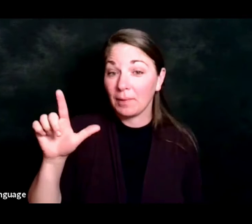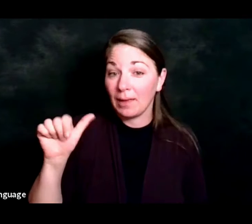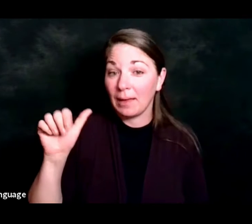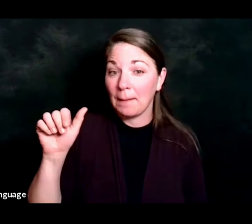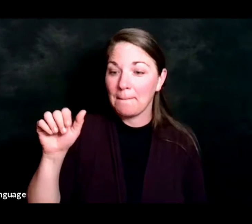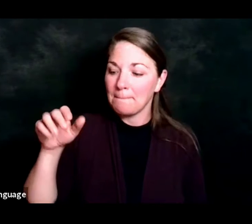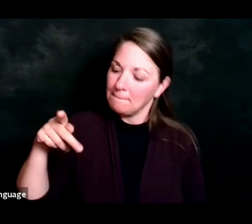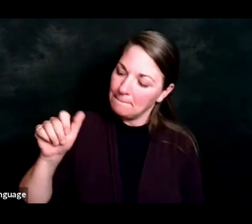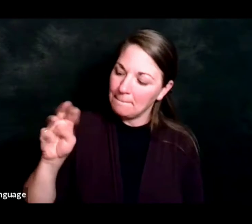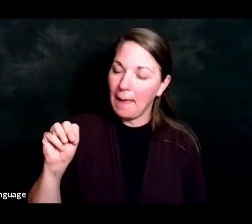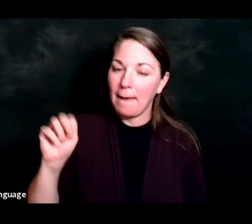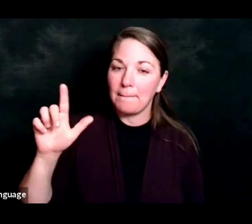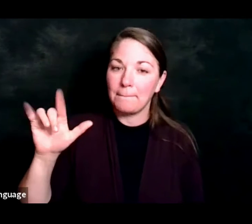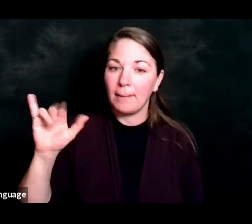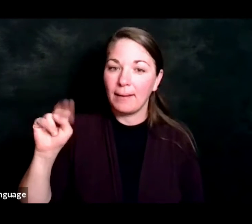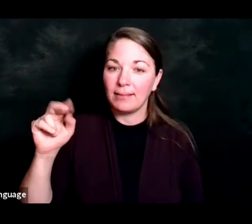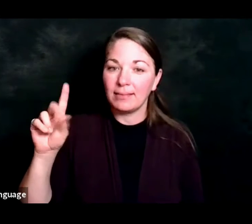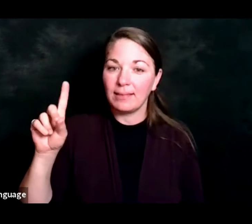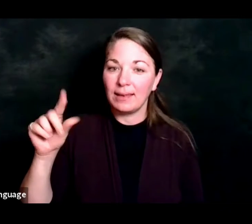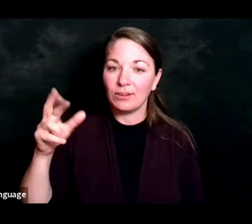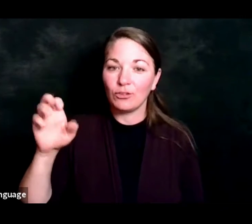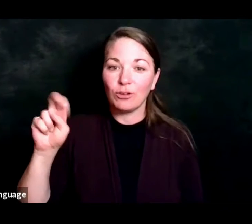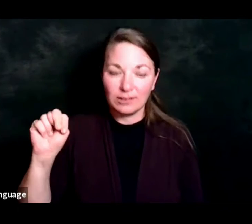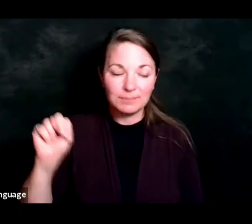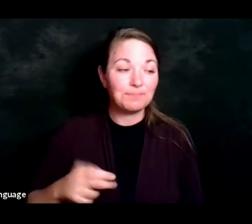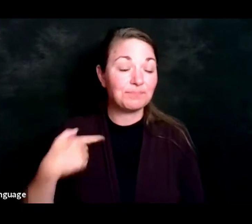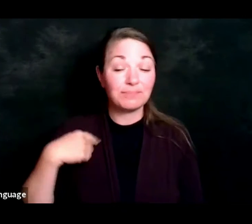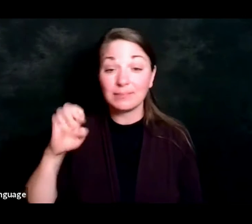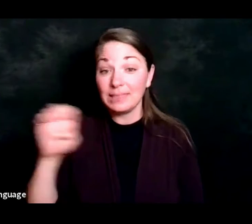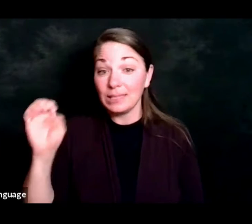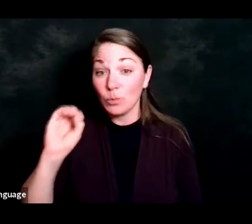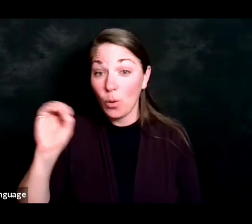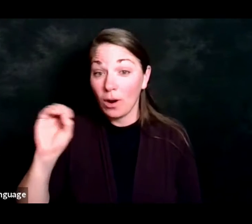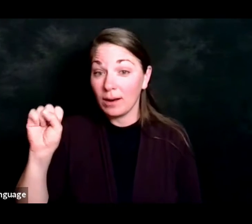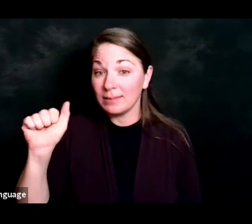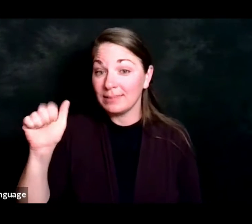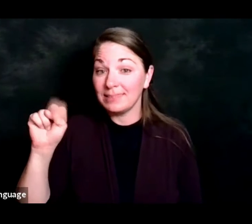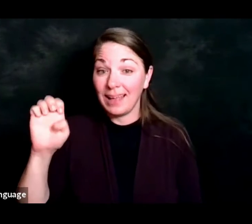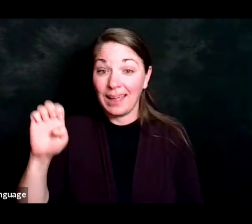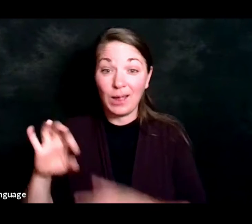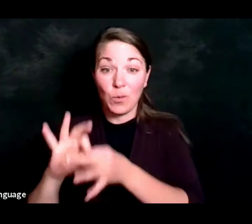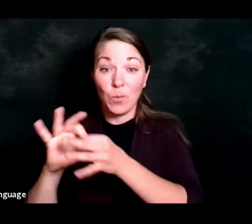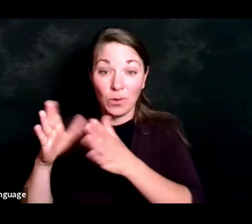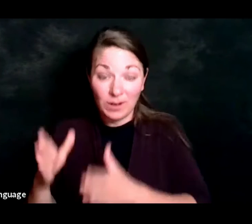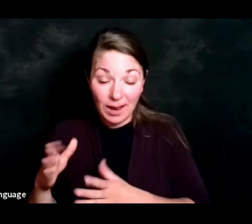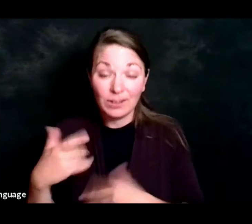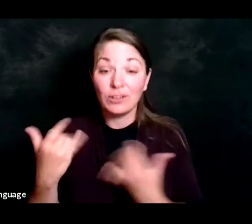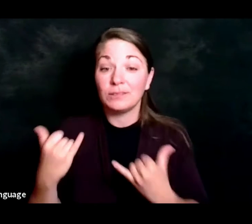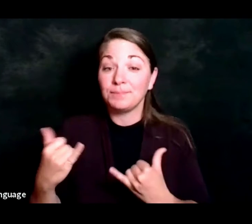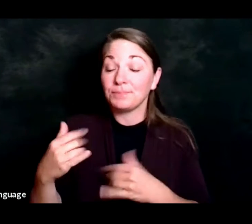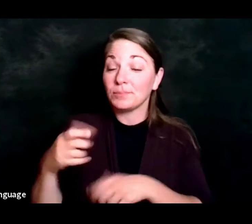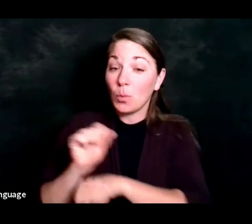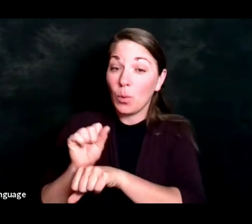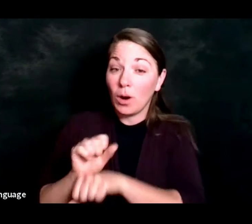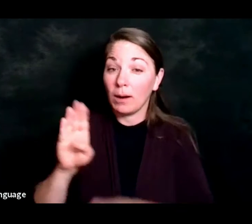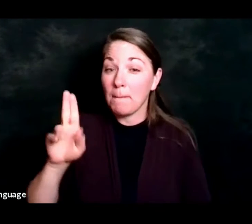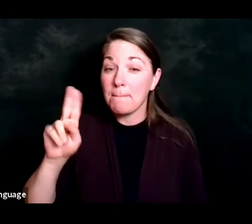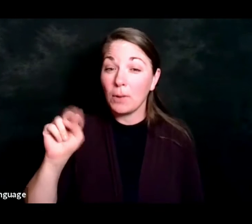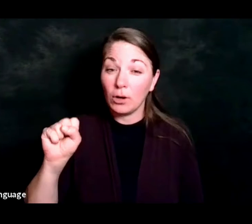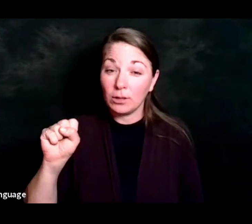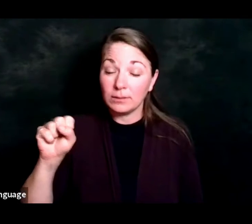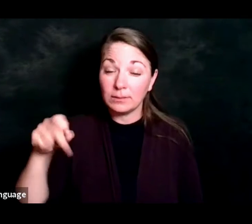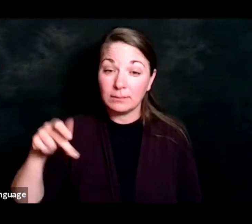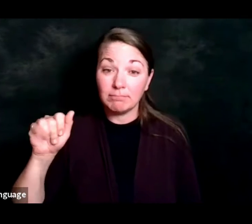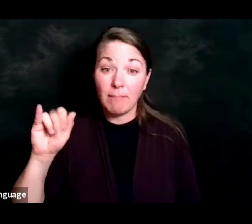Hi, I'm Pam Lindgren, and I am the Eastern Oregon SANE coordinator. Currently, I work for the Burns Paiute Tribe as a tribal nurse